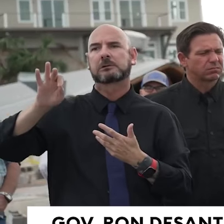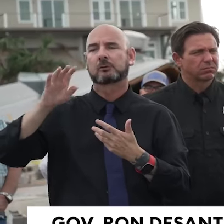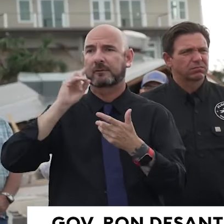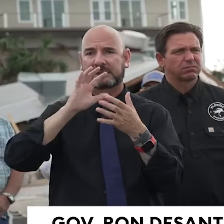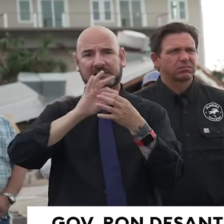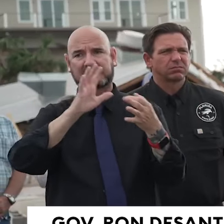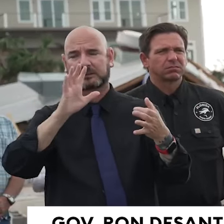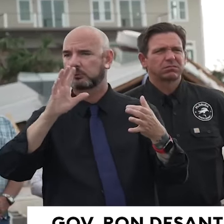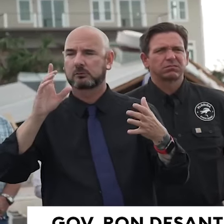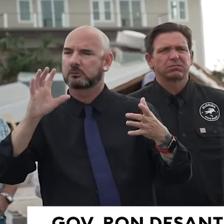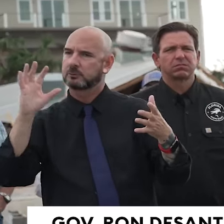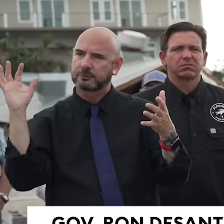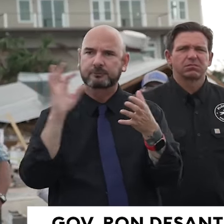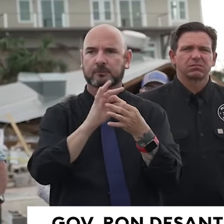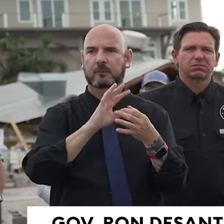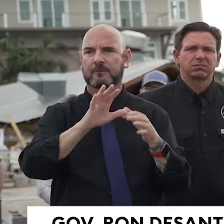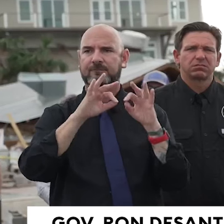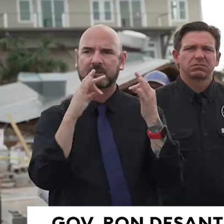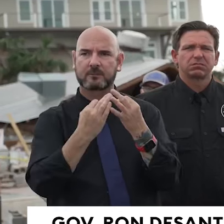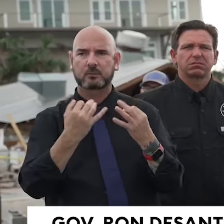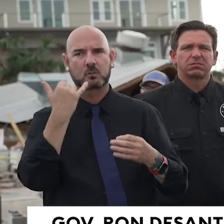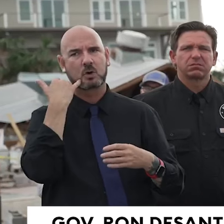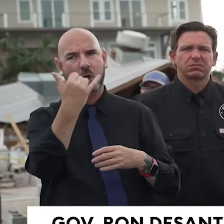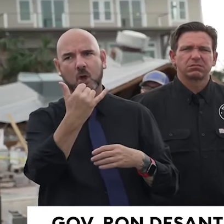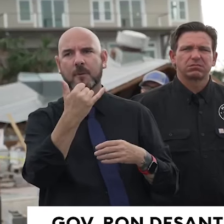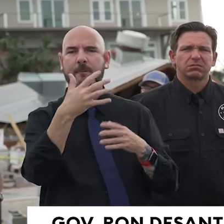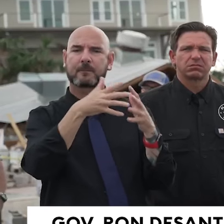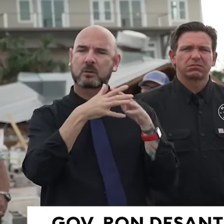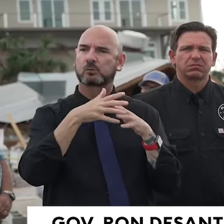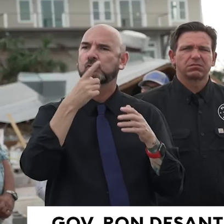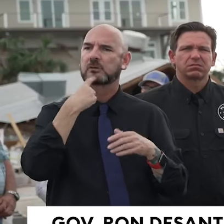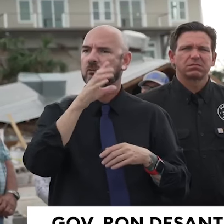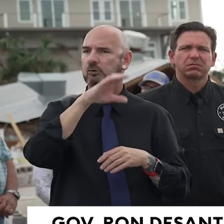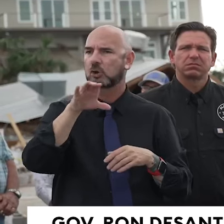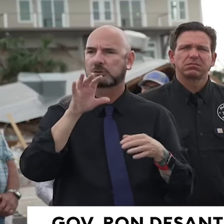reunify, call the American Red Cross reunification line at